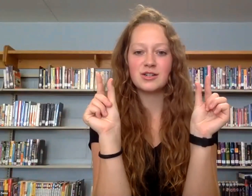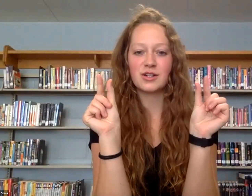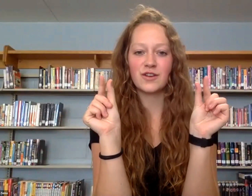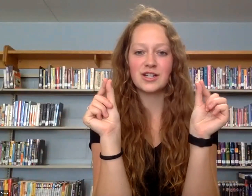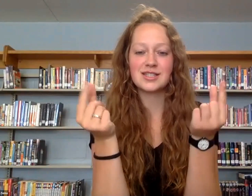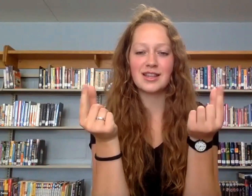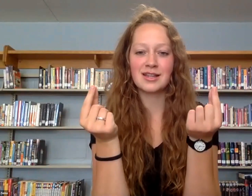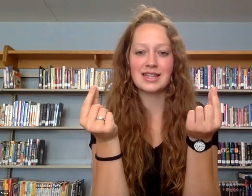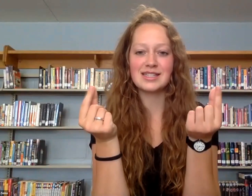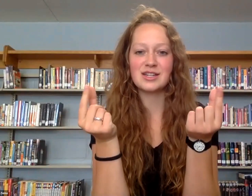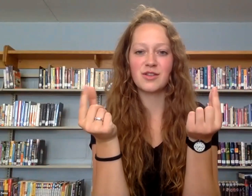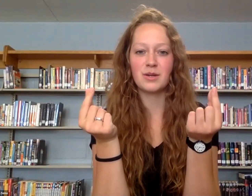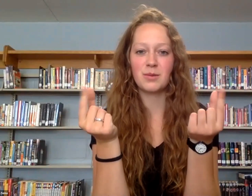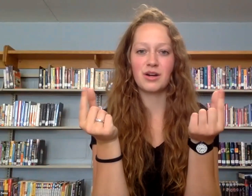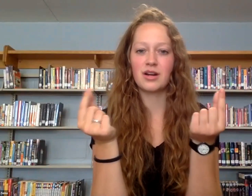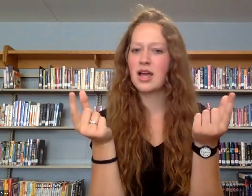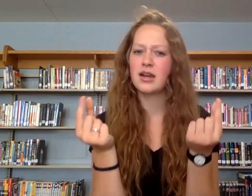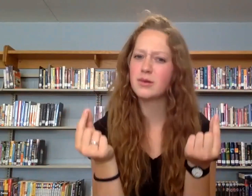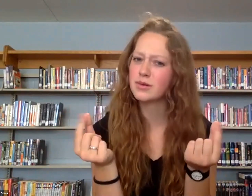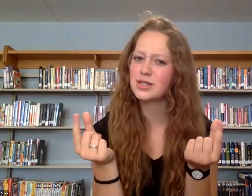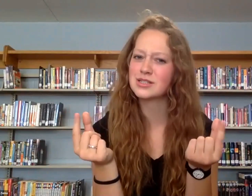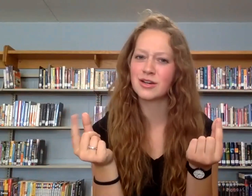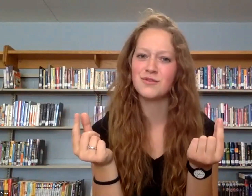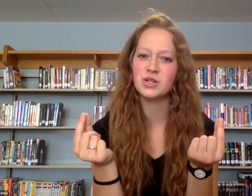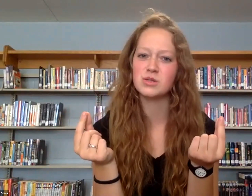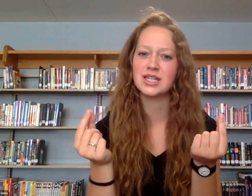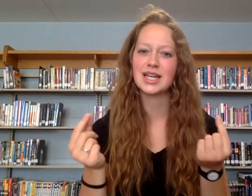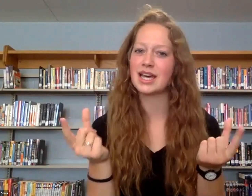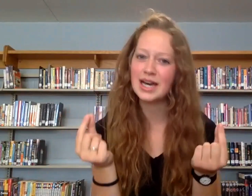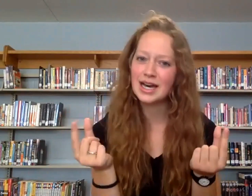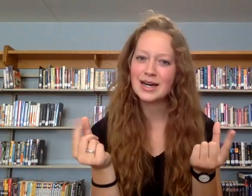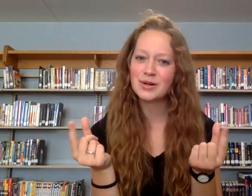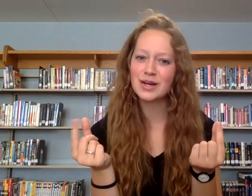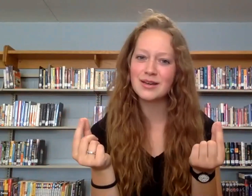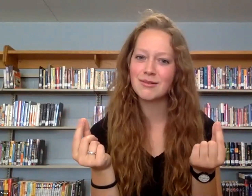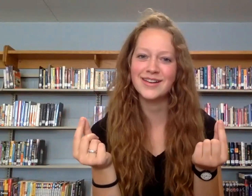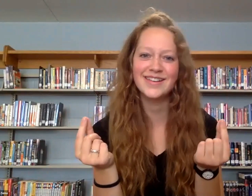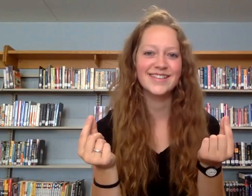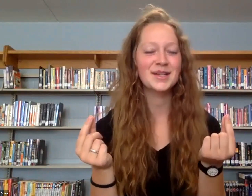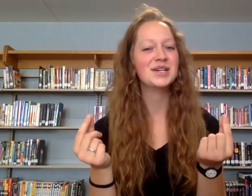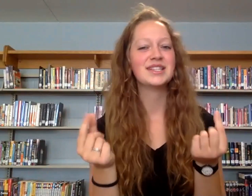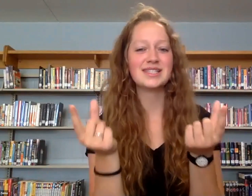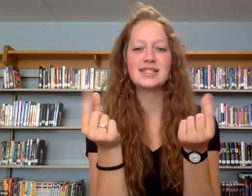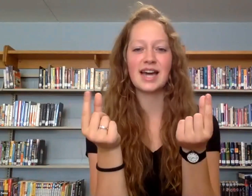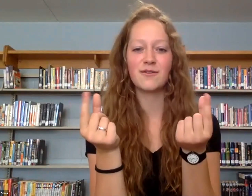little fingers together like this, your thumb and your pointer, and you just look confused. Like, what do I do? This is the sign for